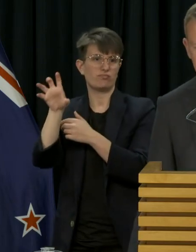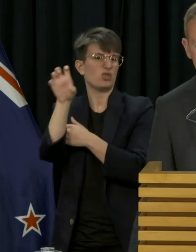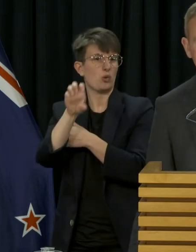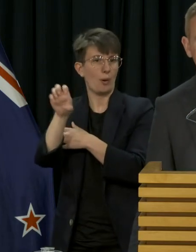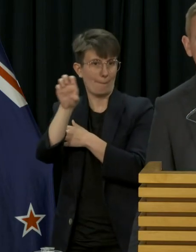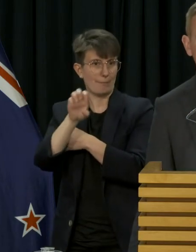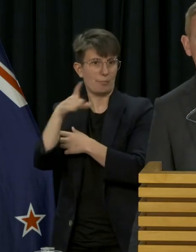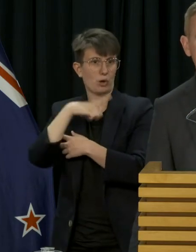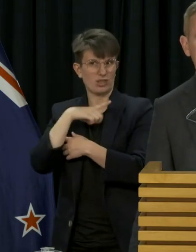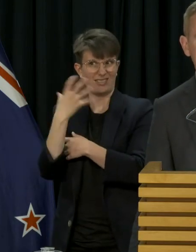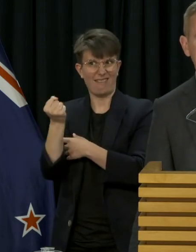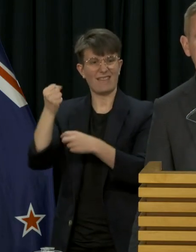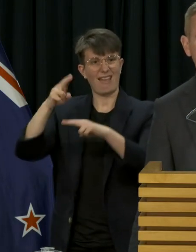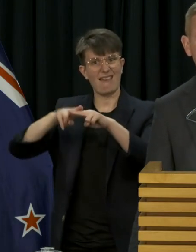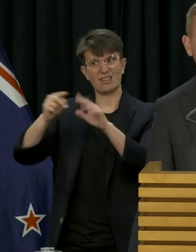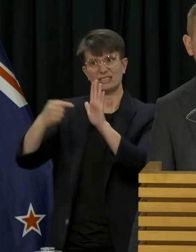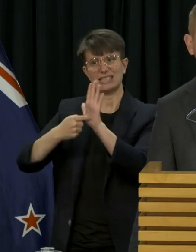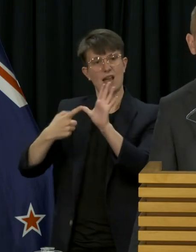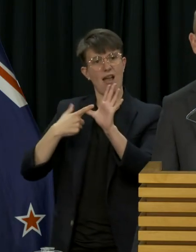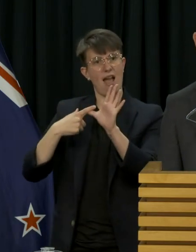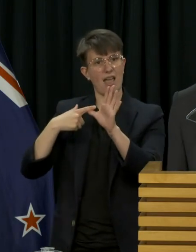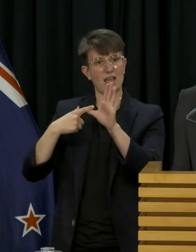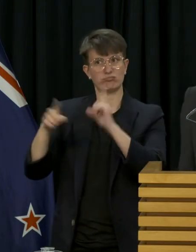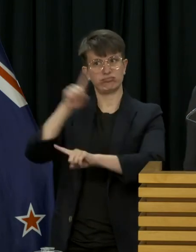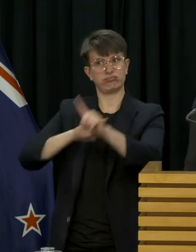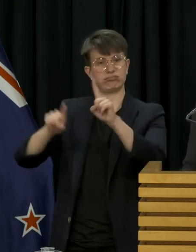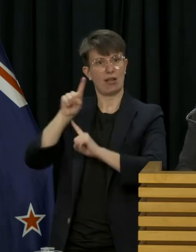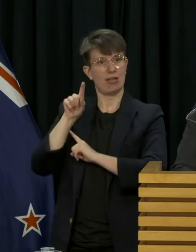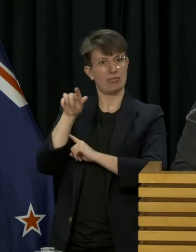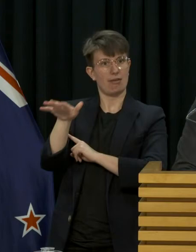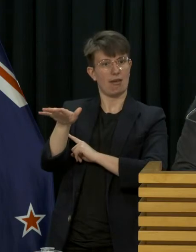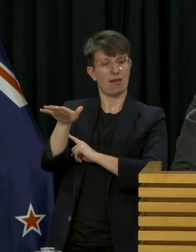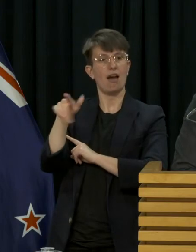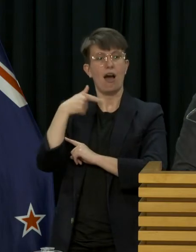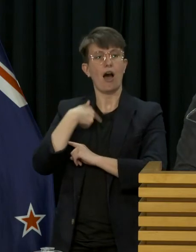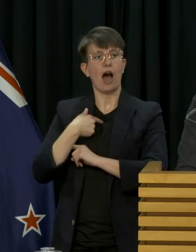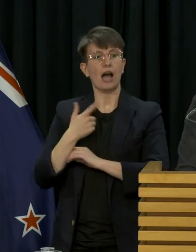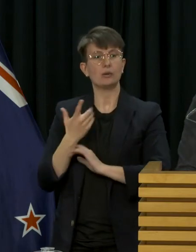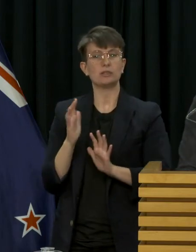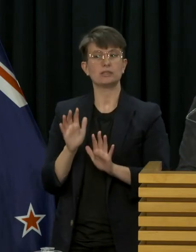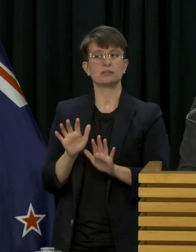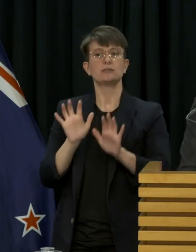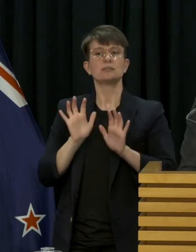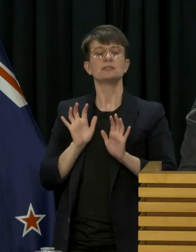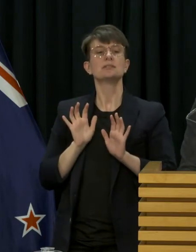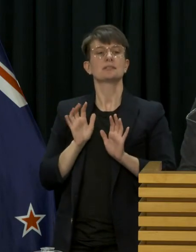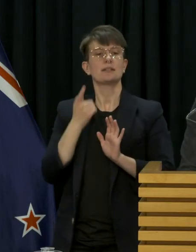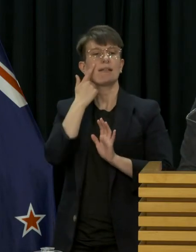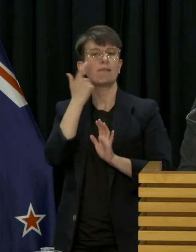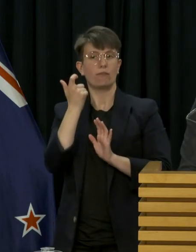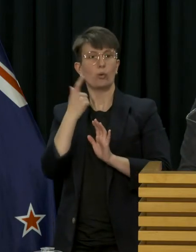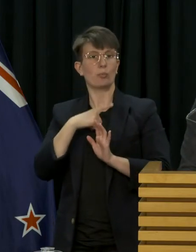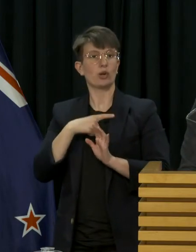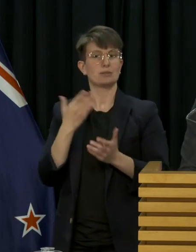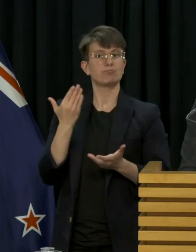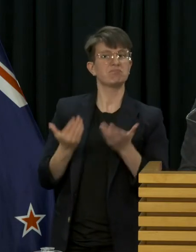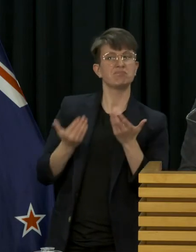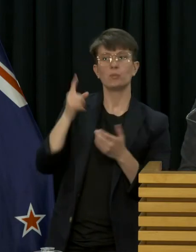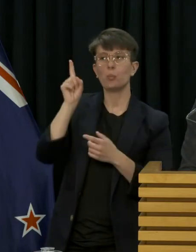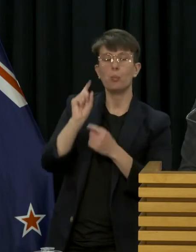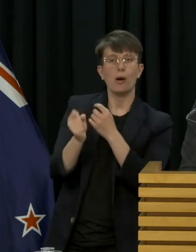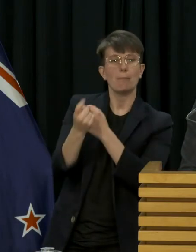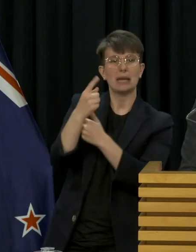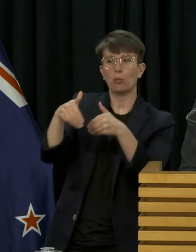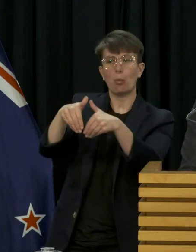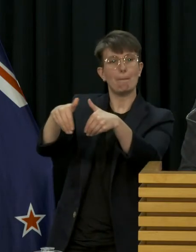FTA talks. I was very cautious at that point to say that that would be dependent on the way that border restrictions are working. And that's